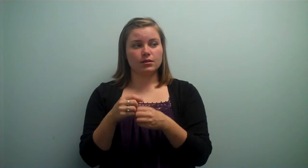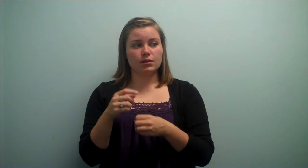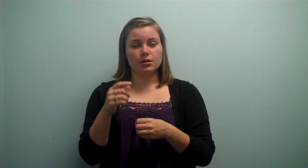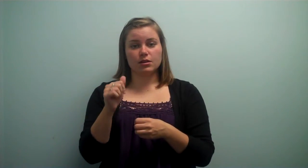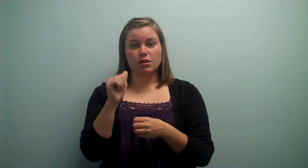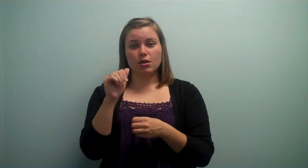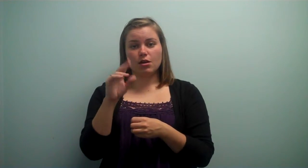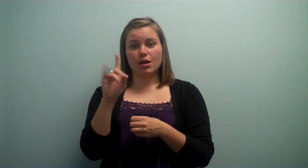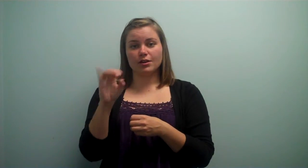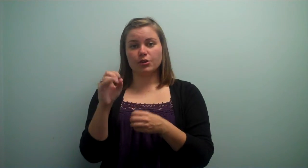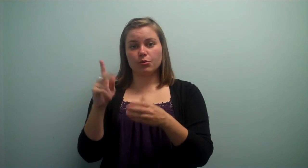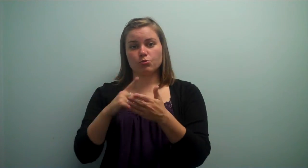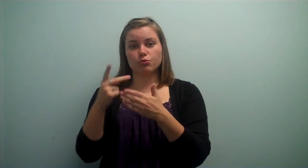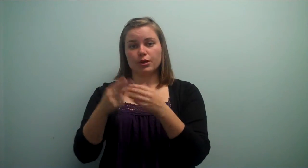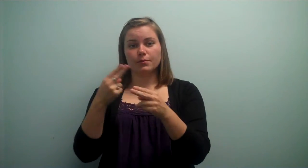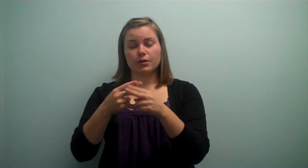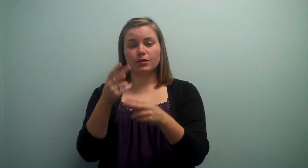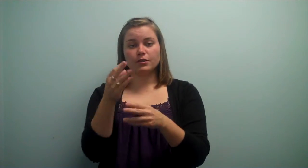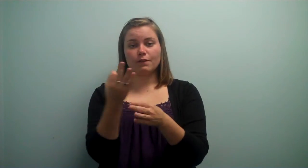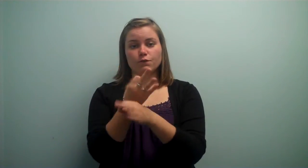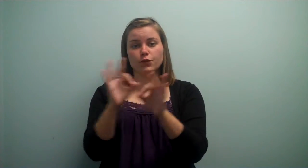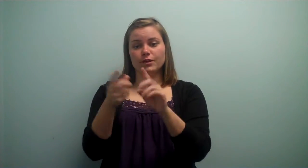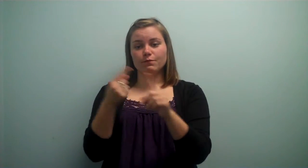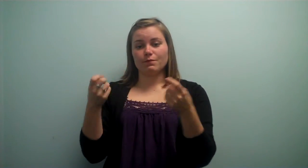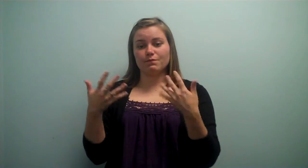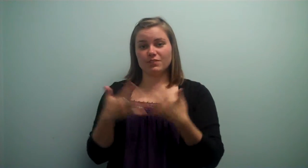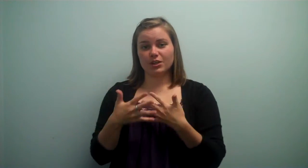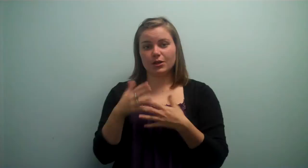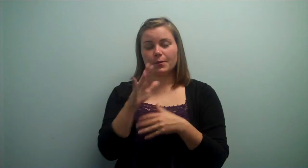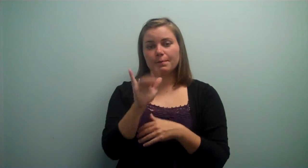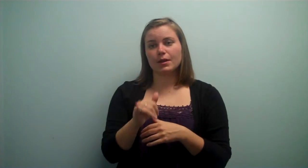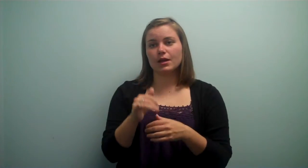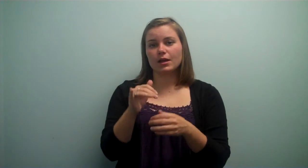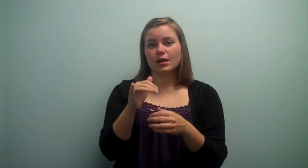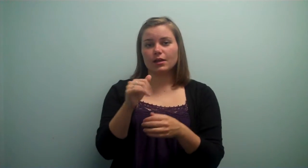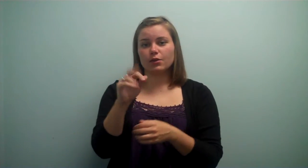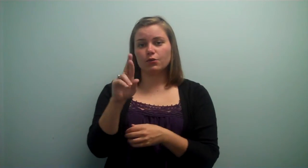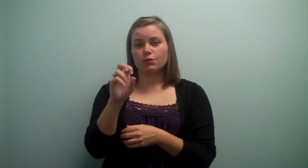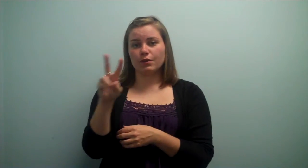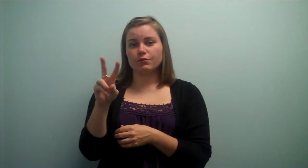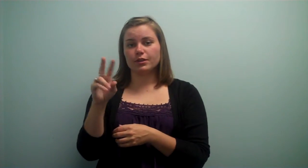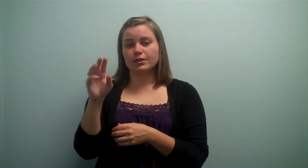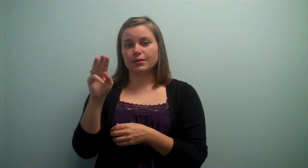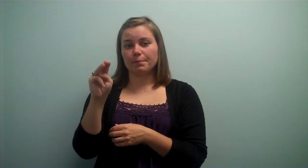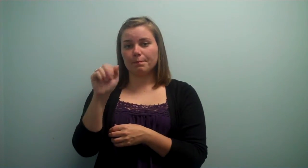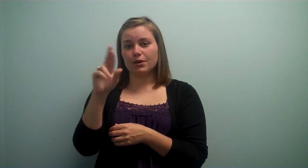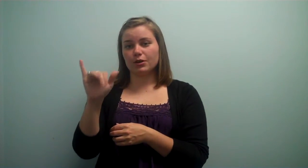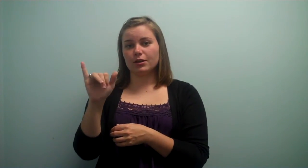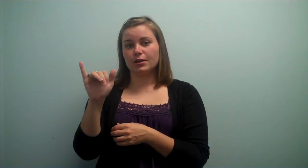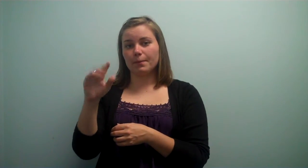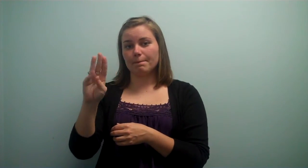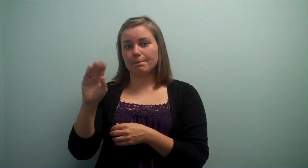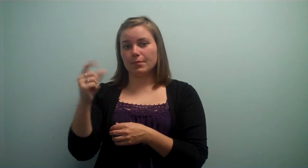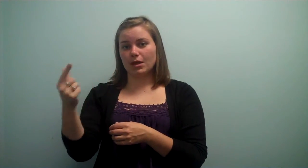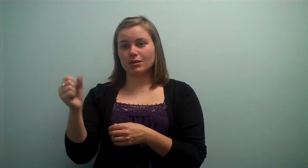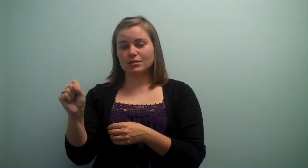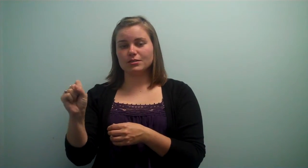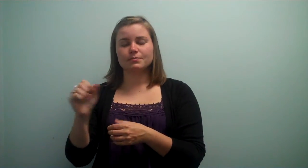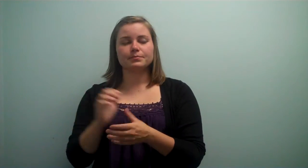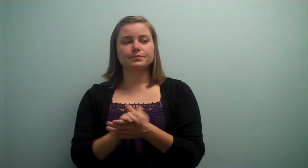audio program entitled Freedom from Fear by Reverend Mary Boggs of the Living Enrichment Institute, a